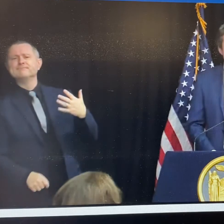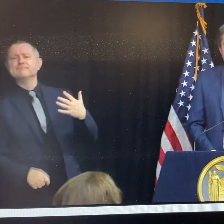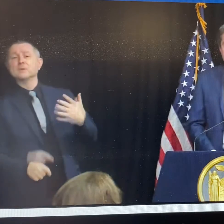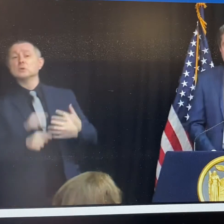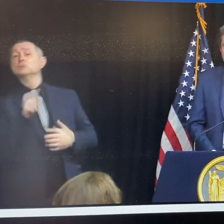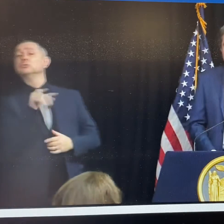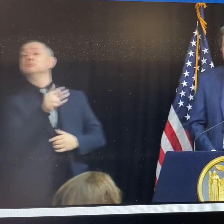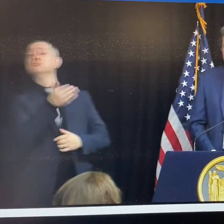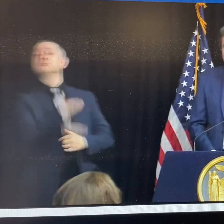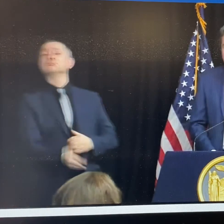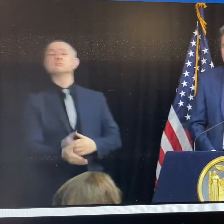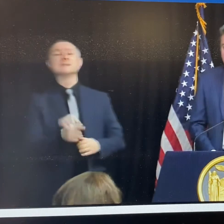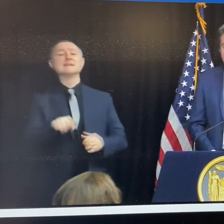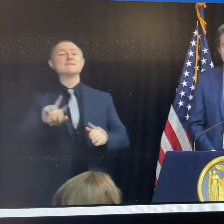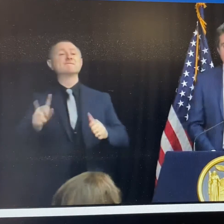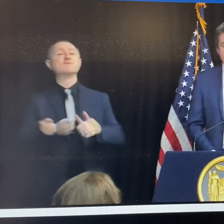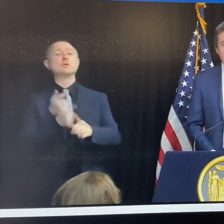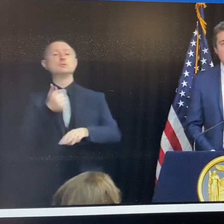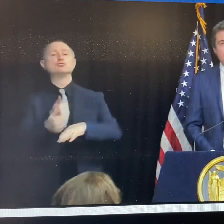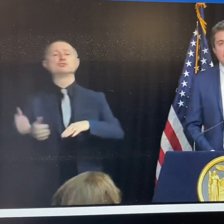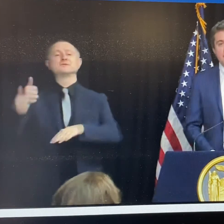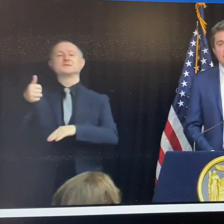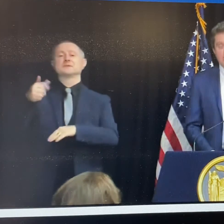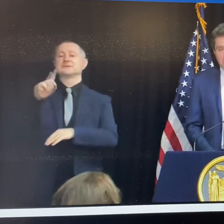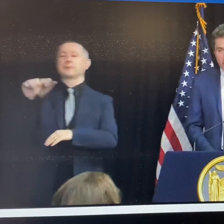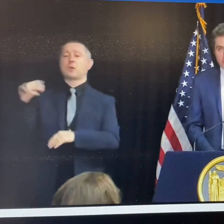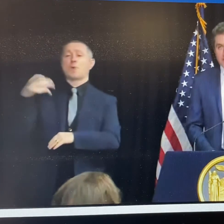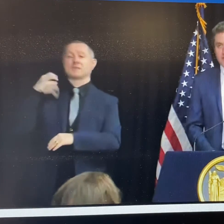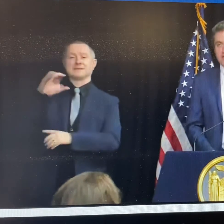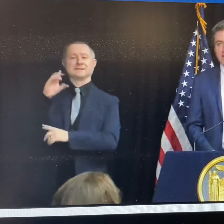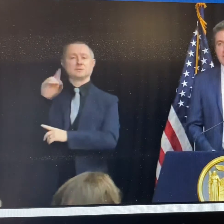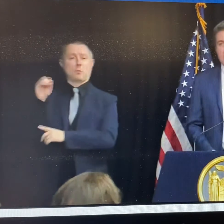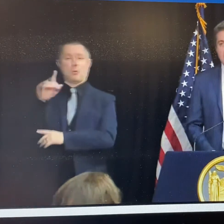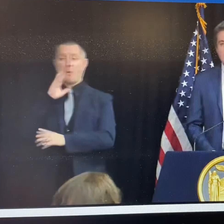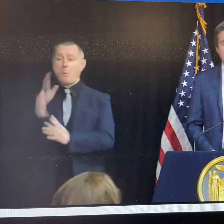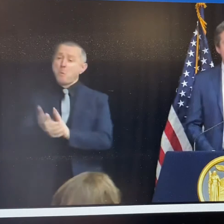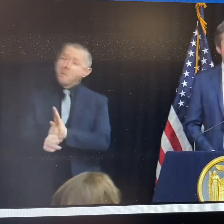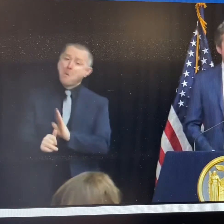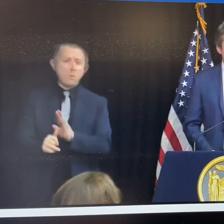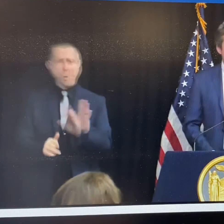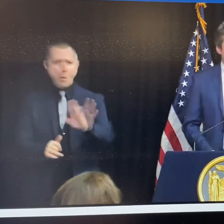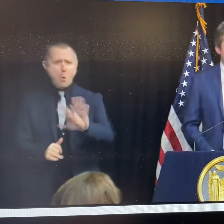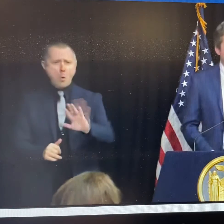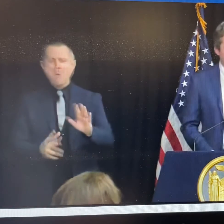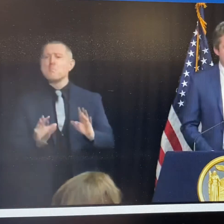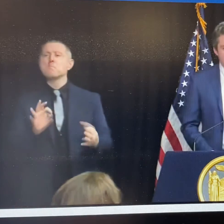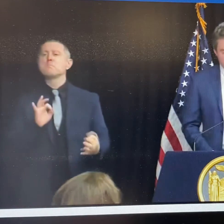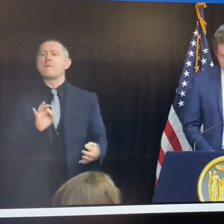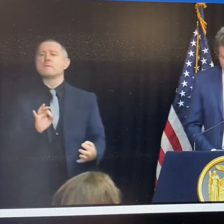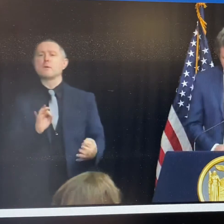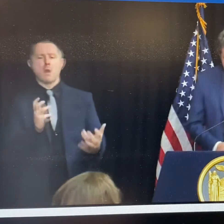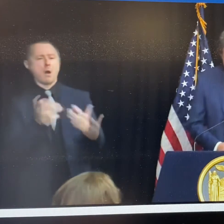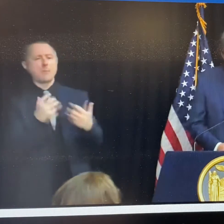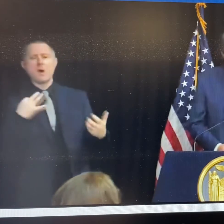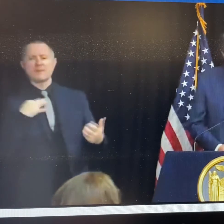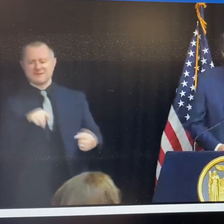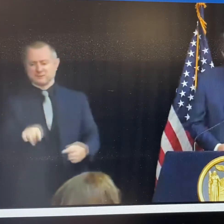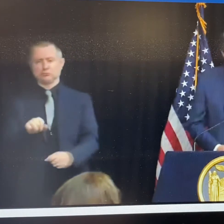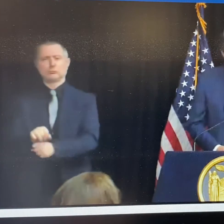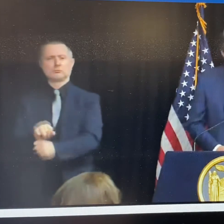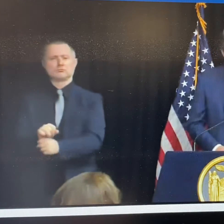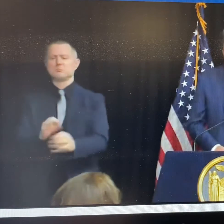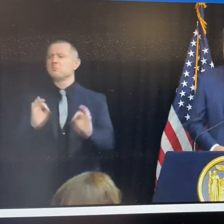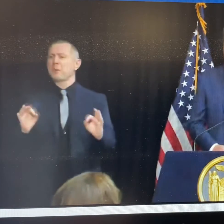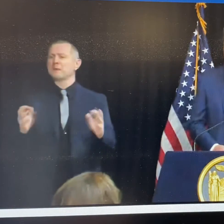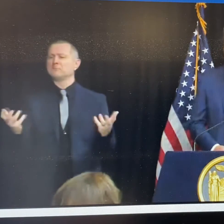to be the first Chief Disability Officer. She is the perfect candidate for this job to be the first chief disability